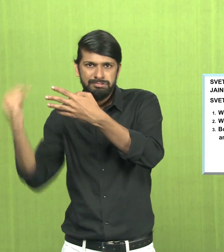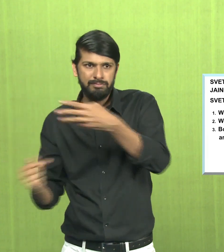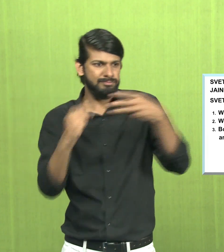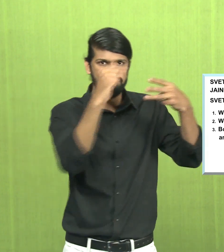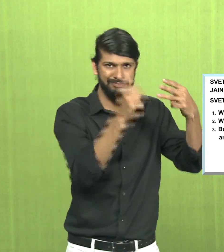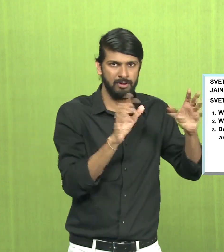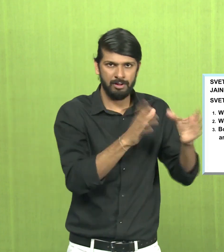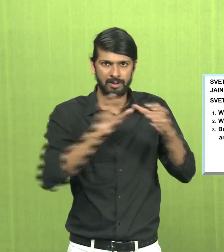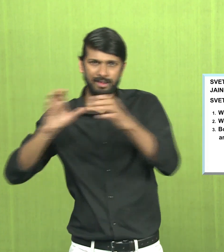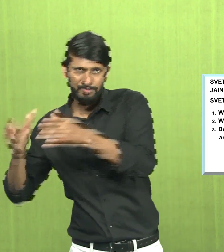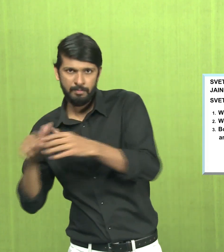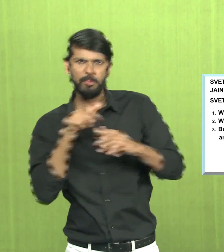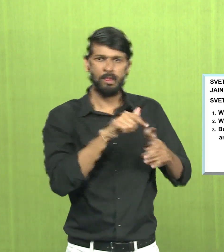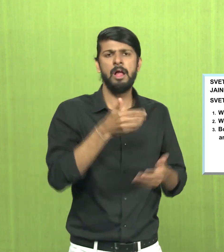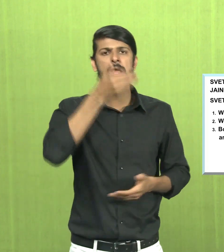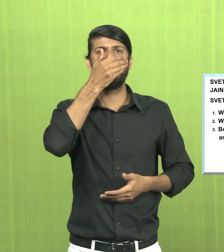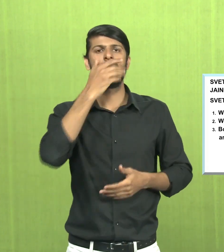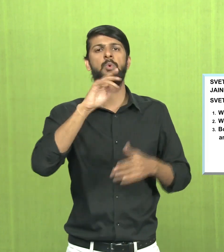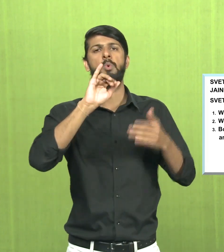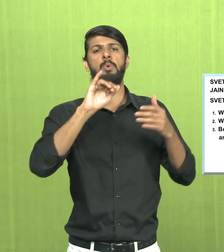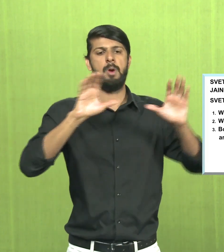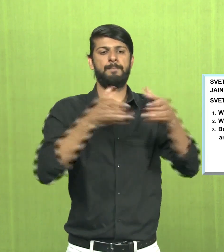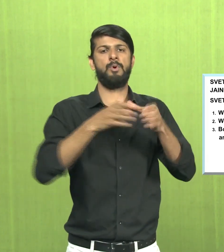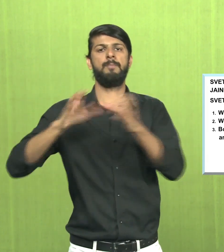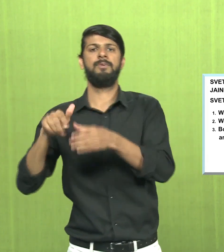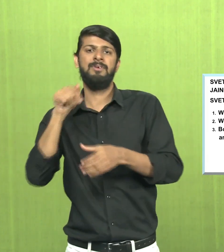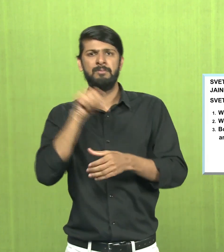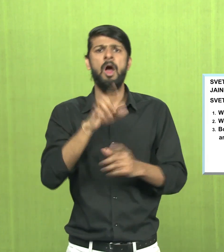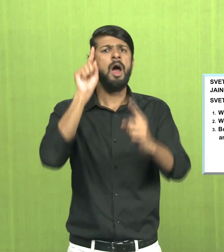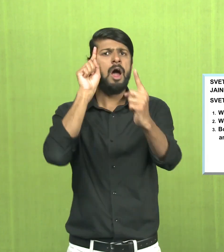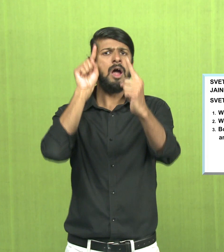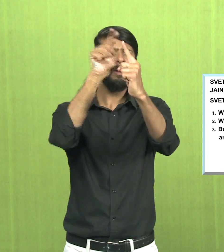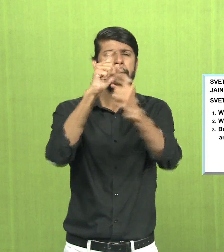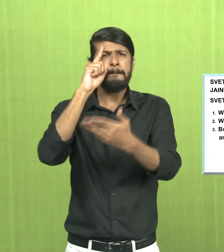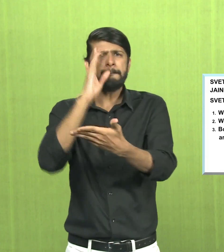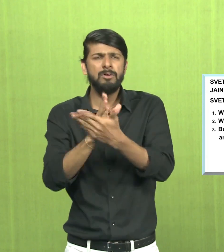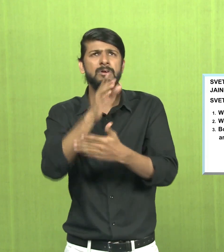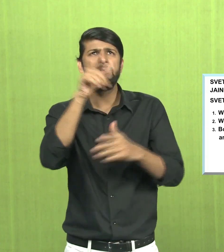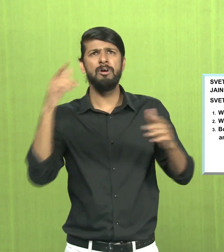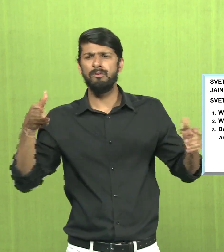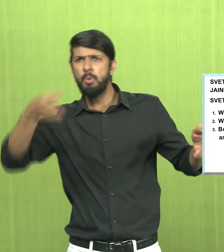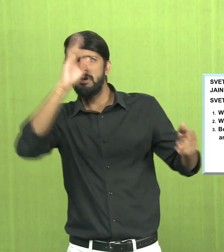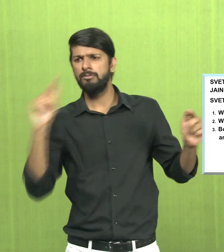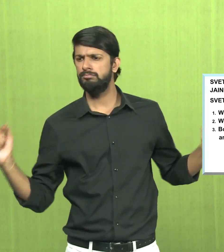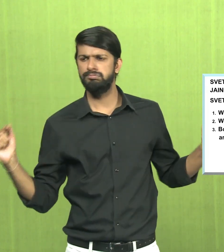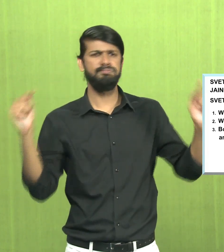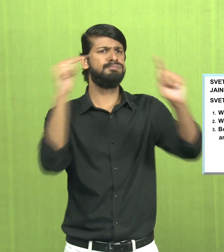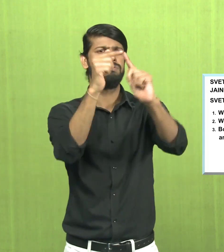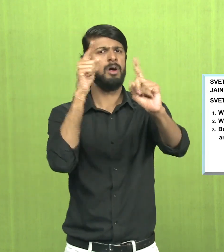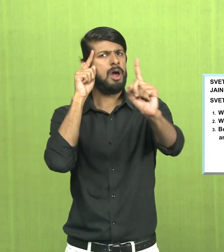consists only males. These are the two major sects of Jainism. The path